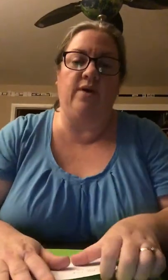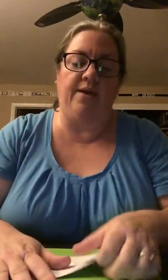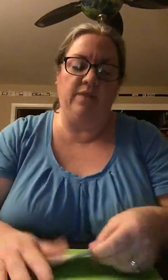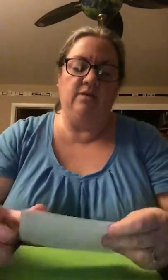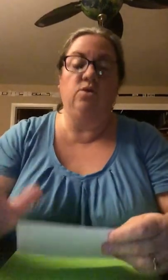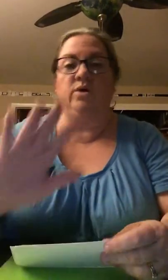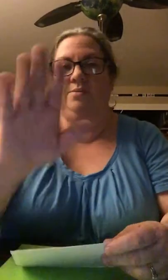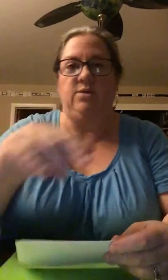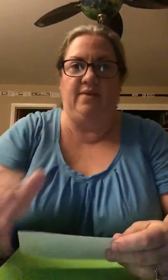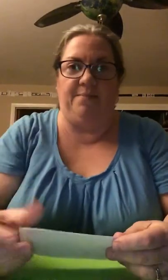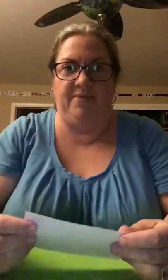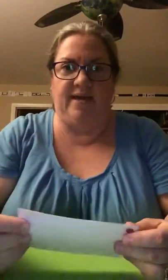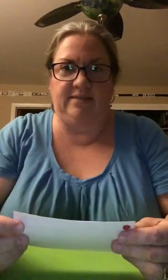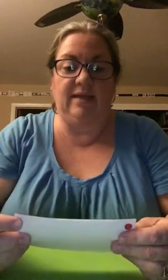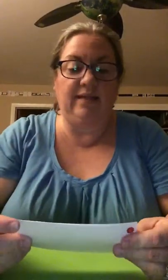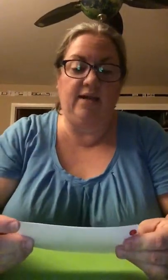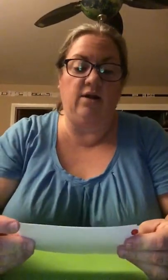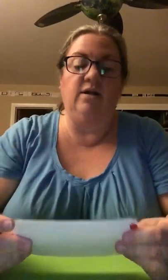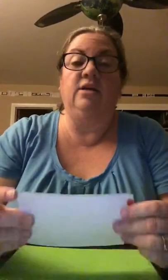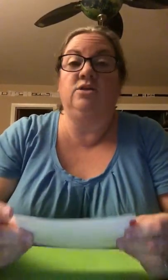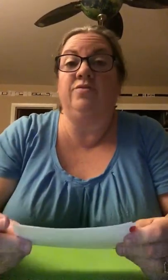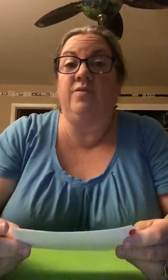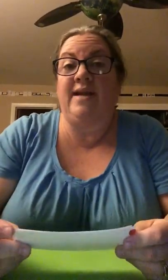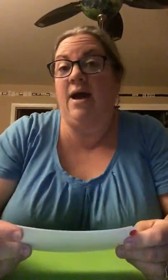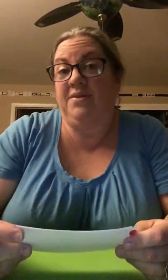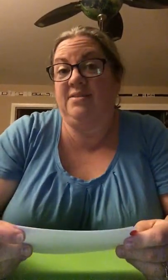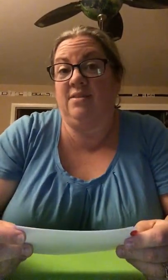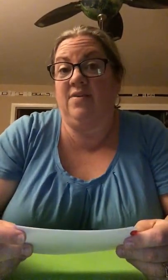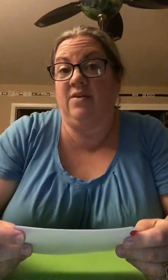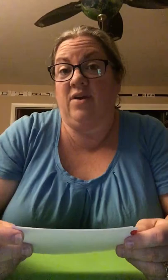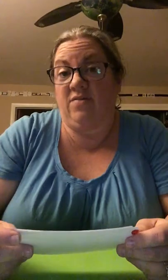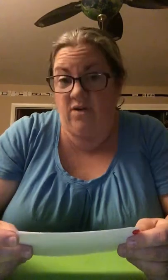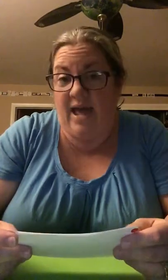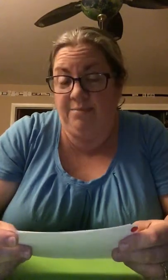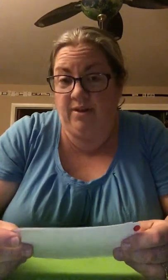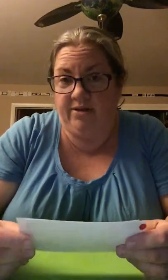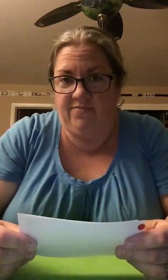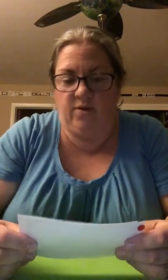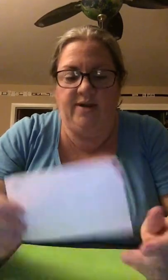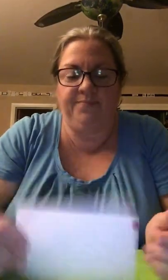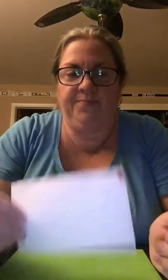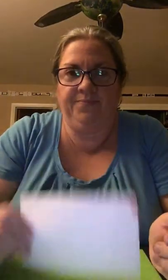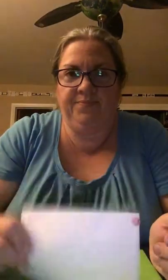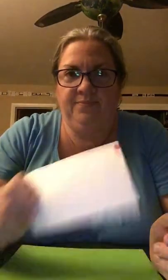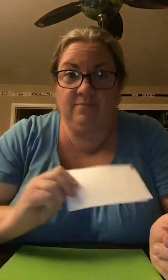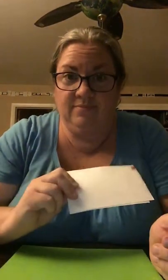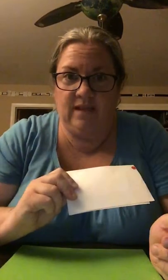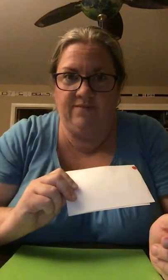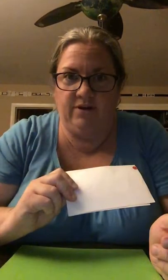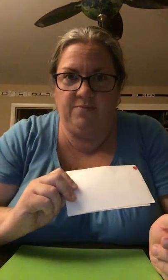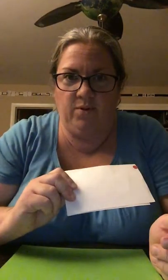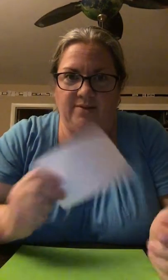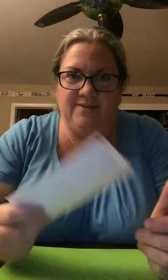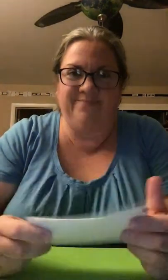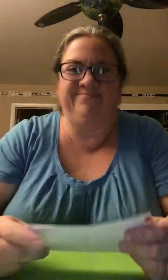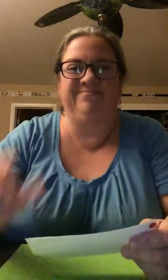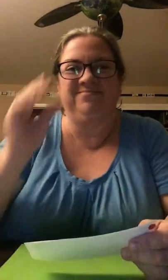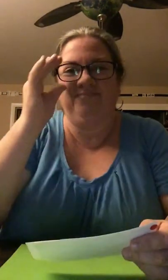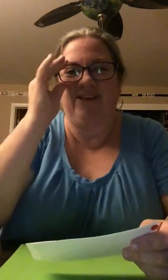Okay? So we're going to be doing that, but that's later. So for right now, this is the vocabulary for it. Very important. Make sure